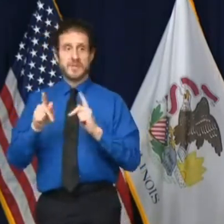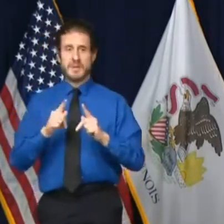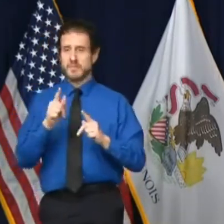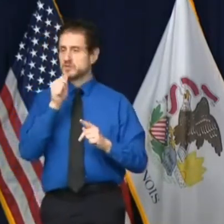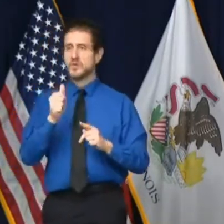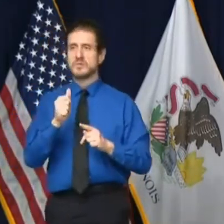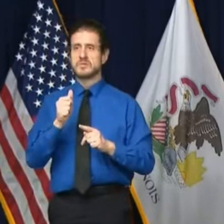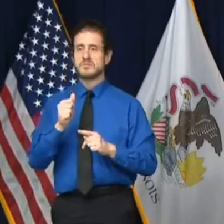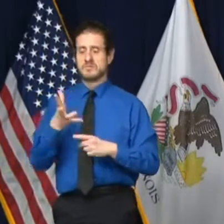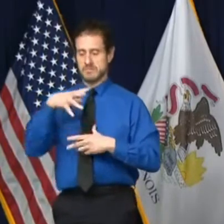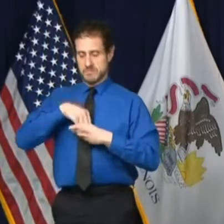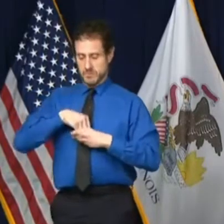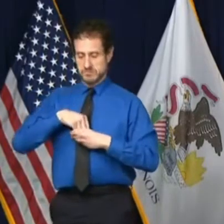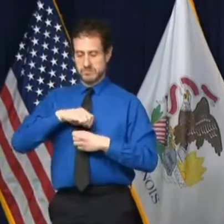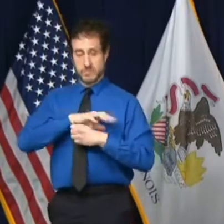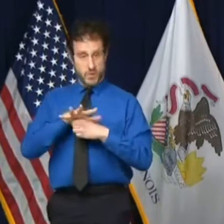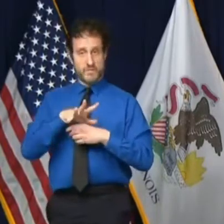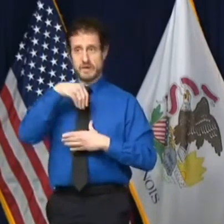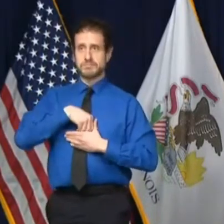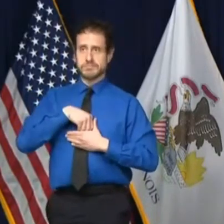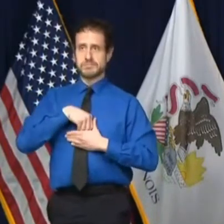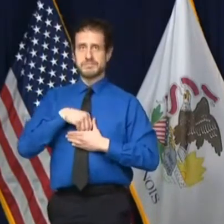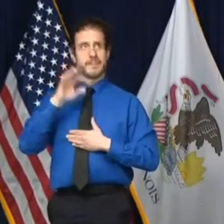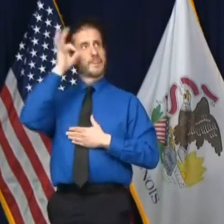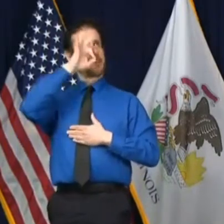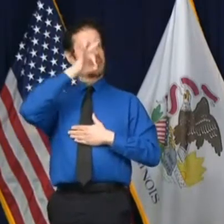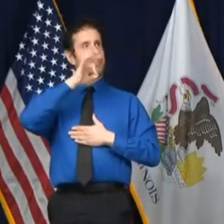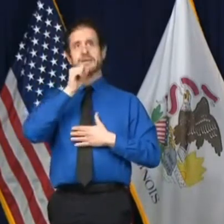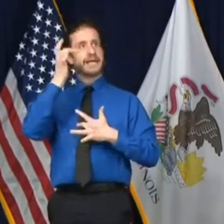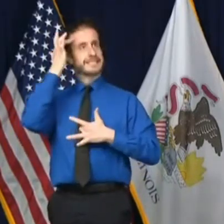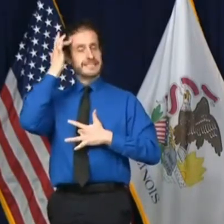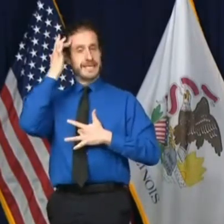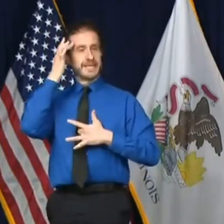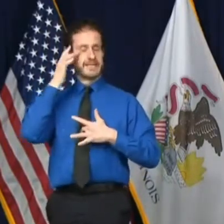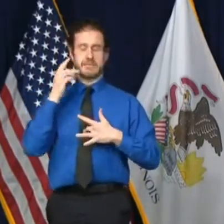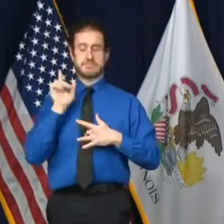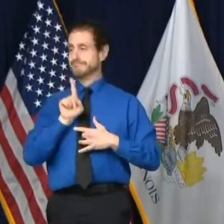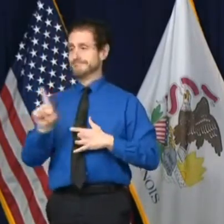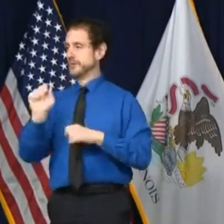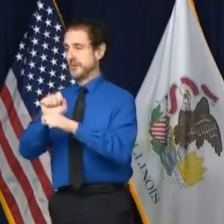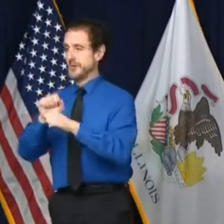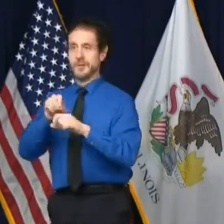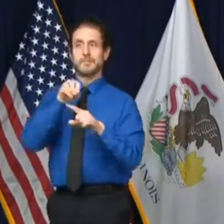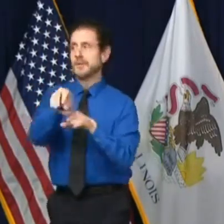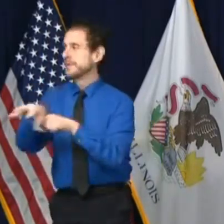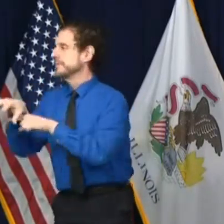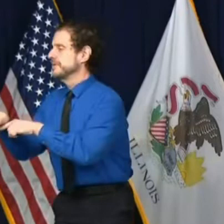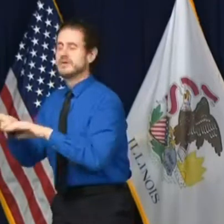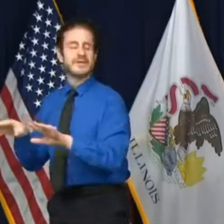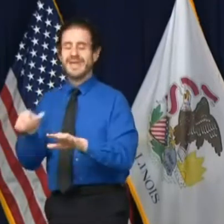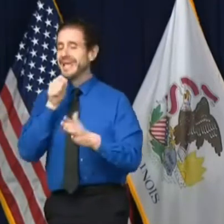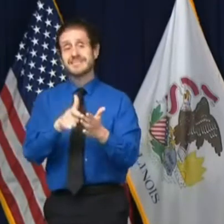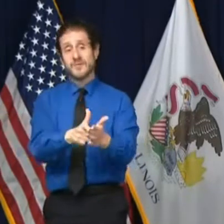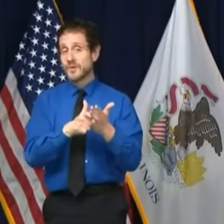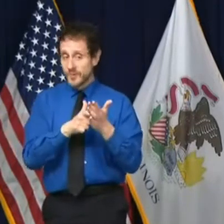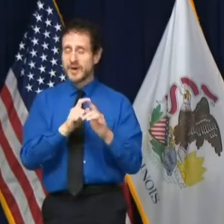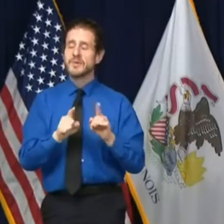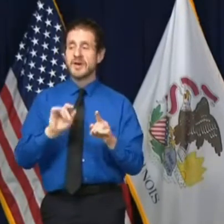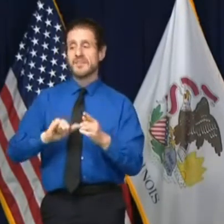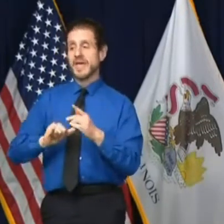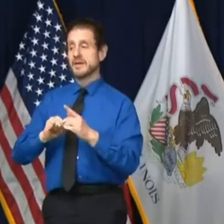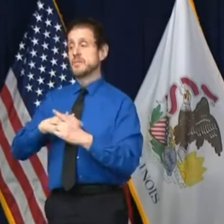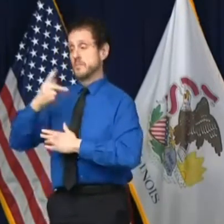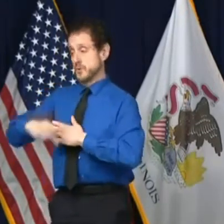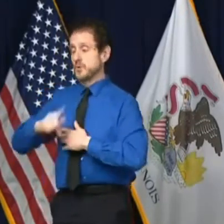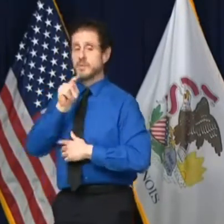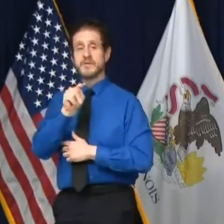So I understand the question. It's not a mandatory contact tracing program, but it is a program that will